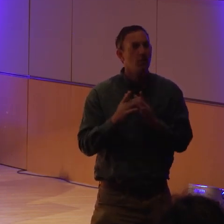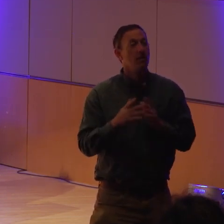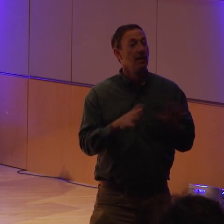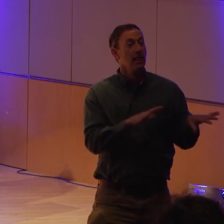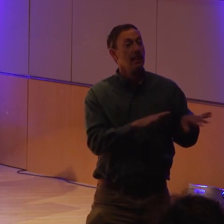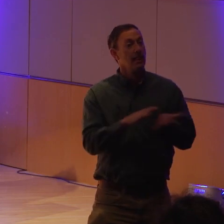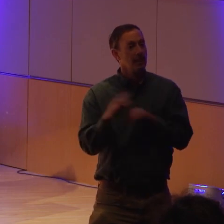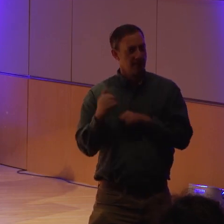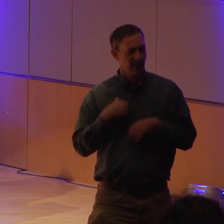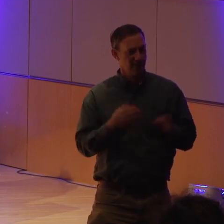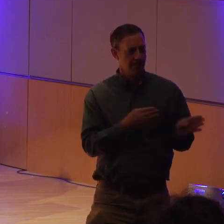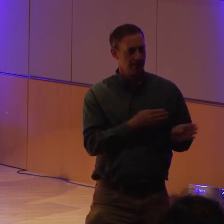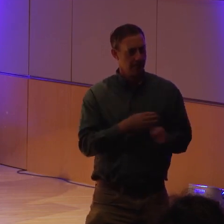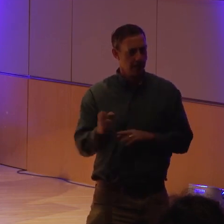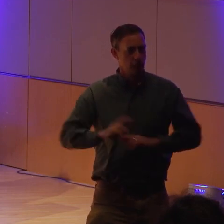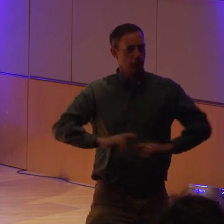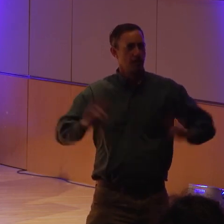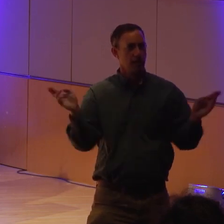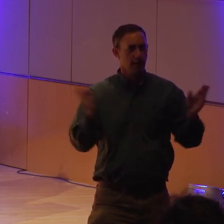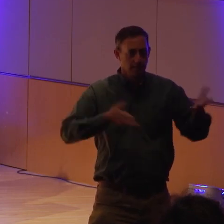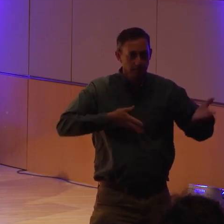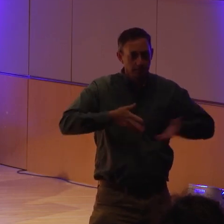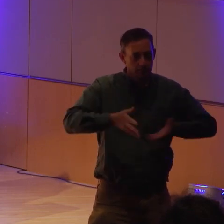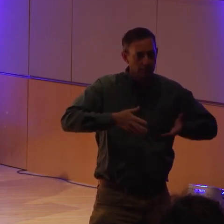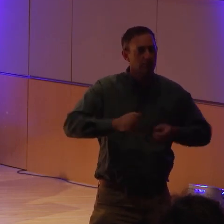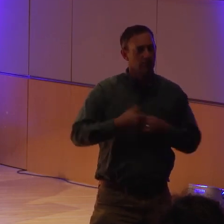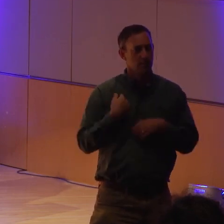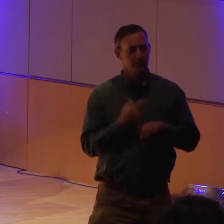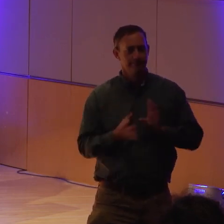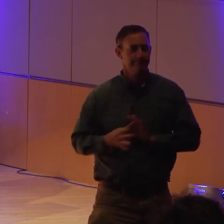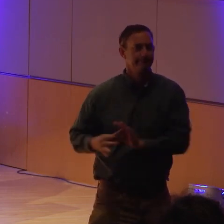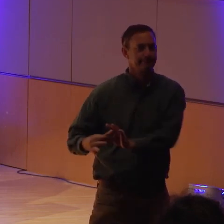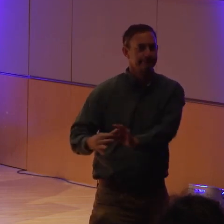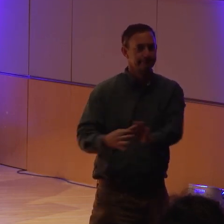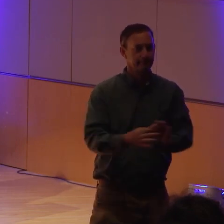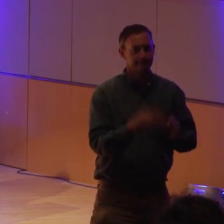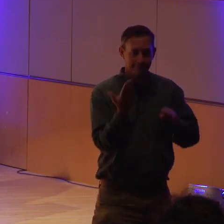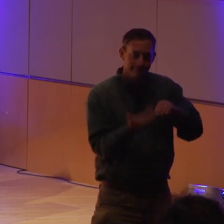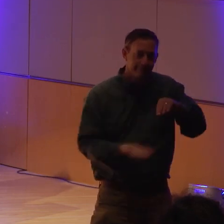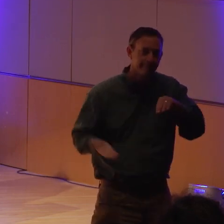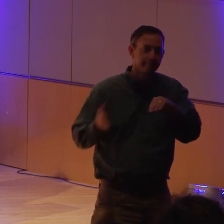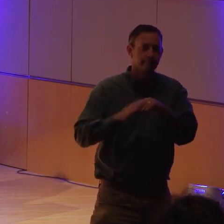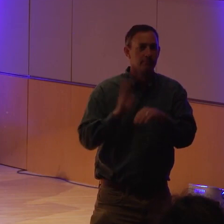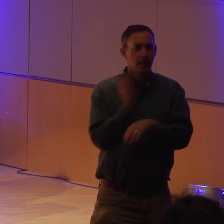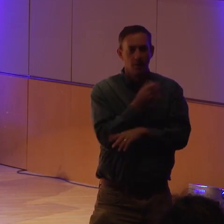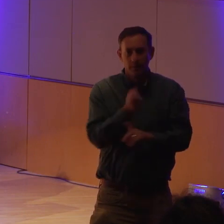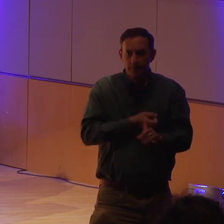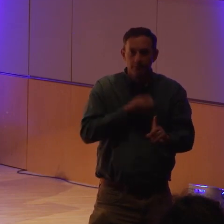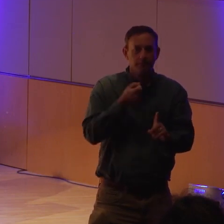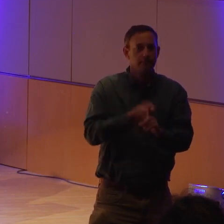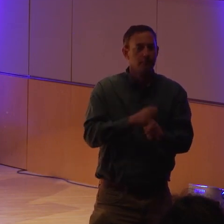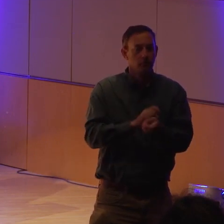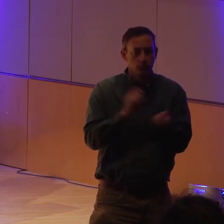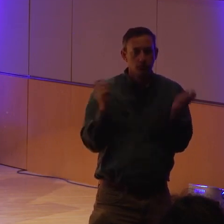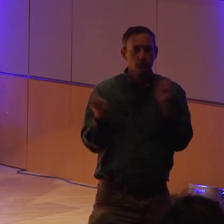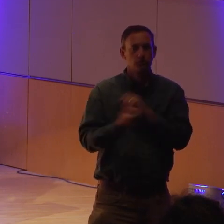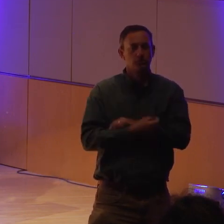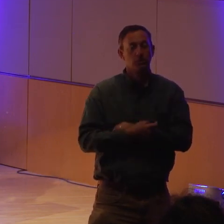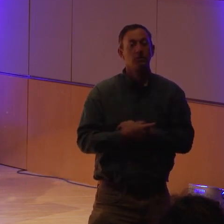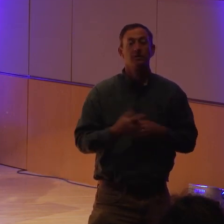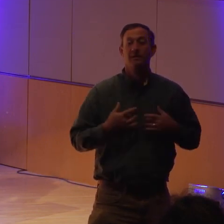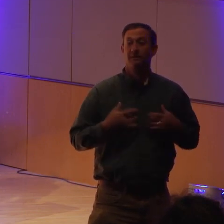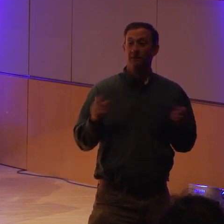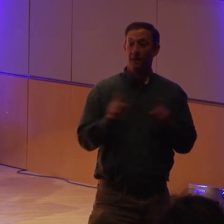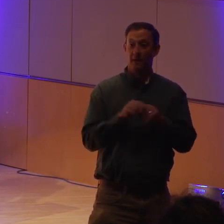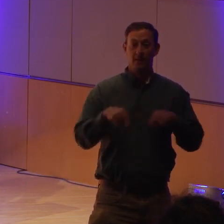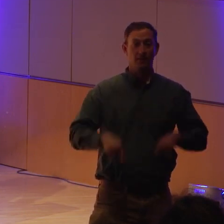with plans of engagement makes us all connected and magnifies our impact to affect real change. Events like this